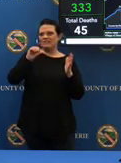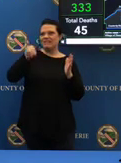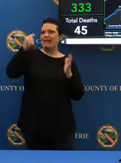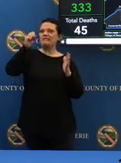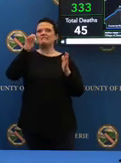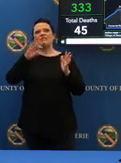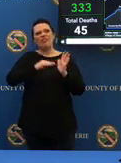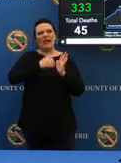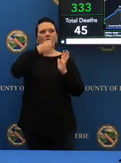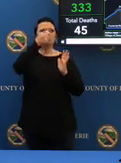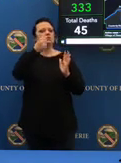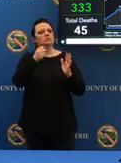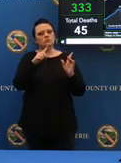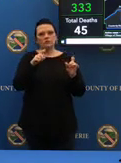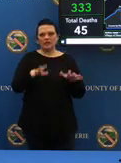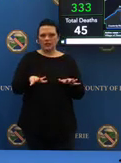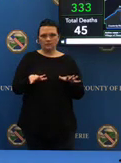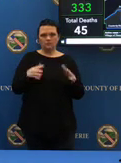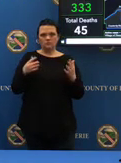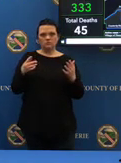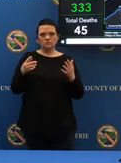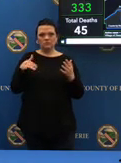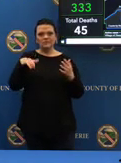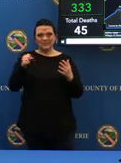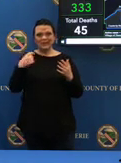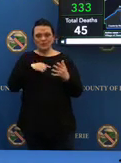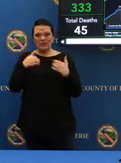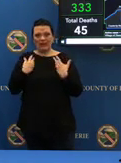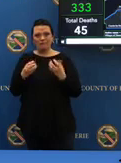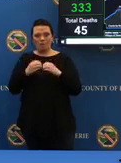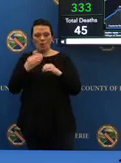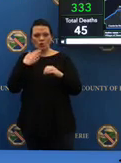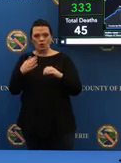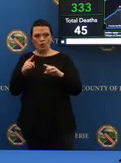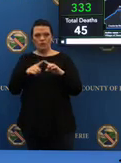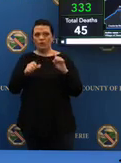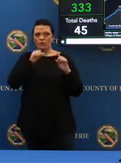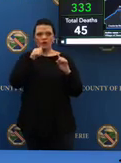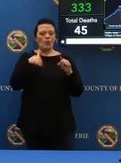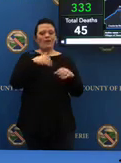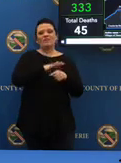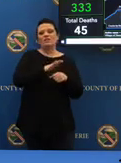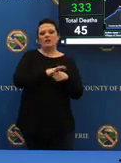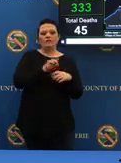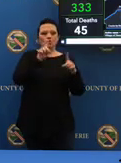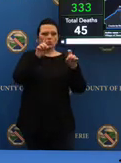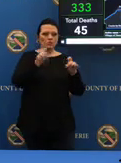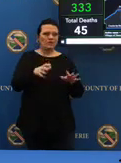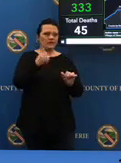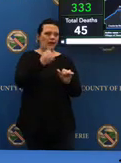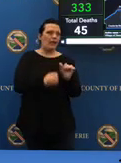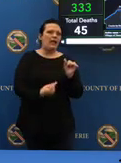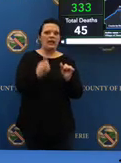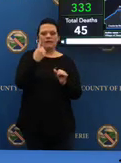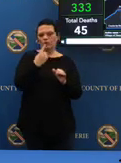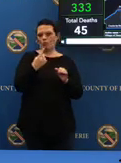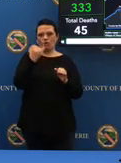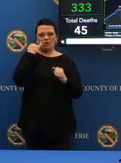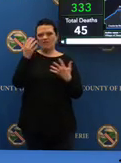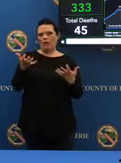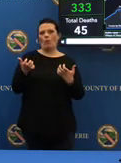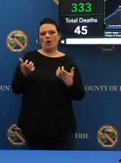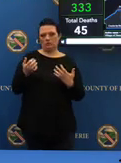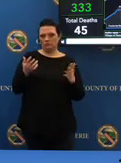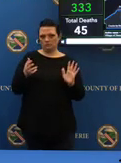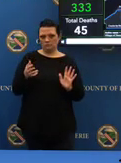kits. We've got more, which is good, but we do not have enough to be able to test everybody who wants it.